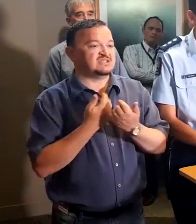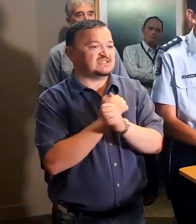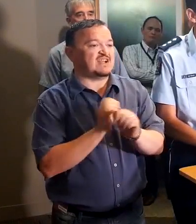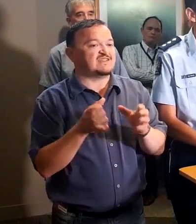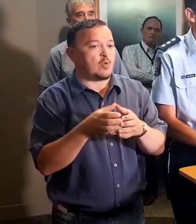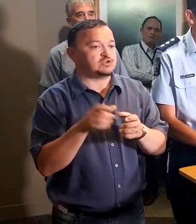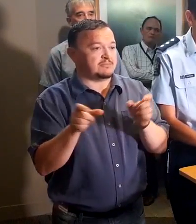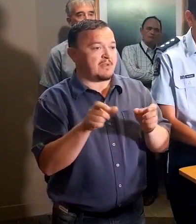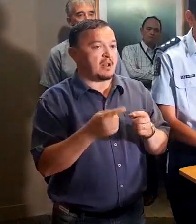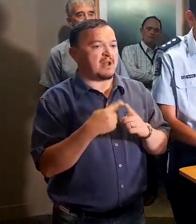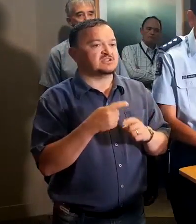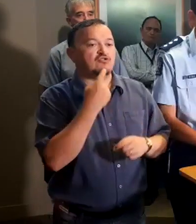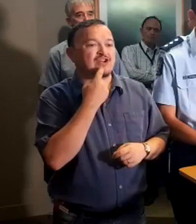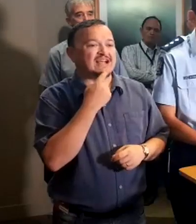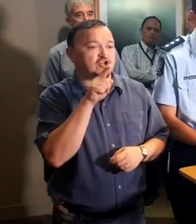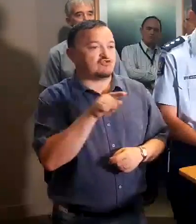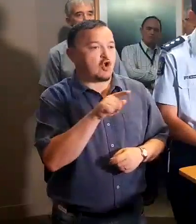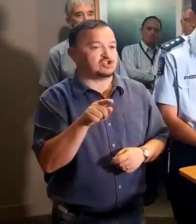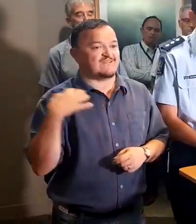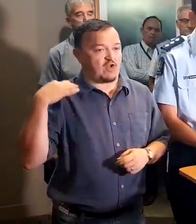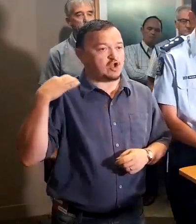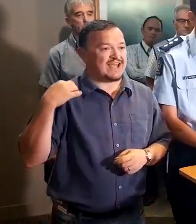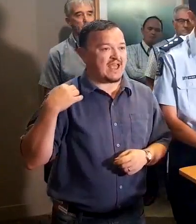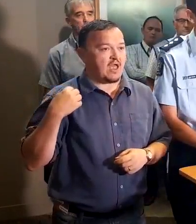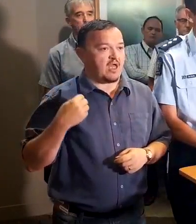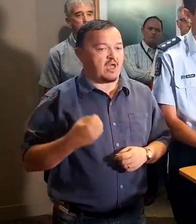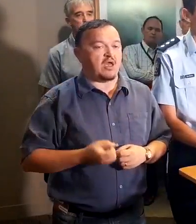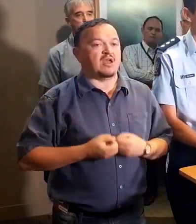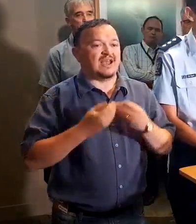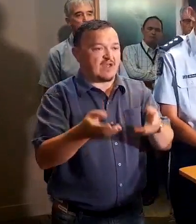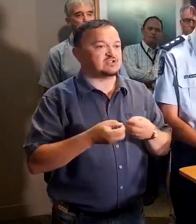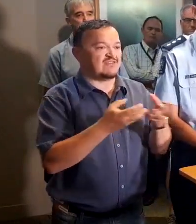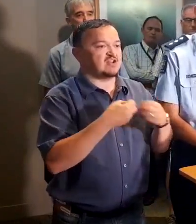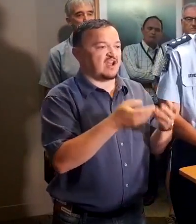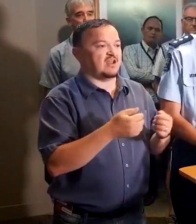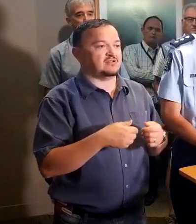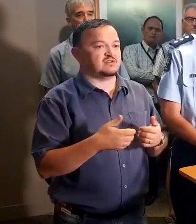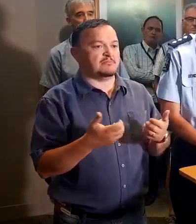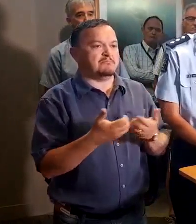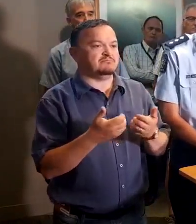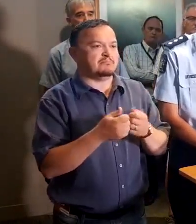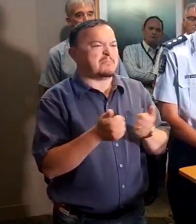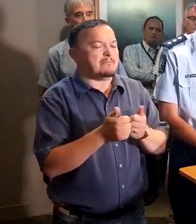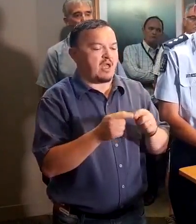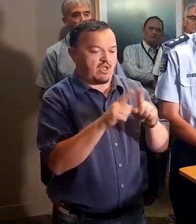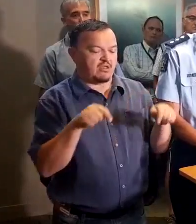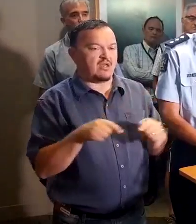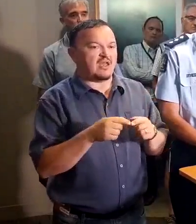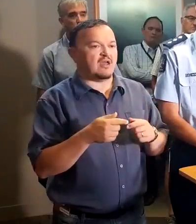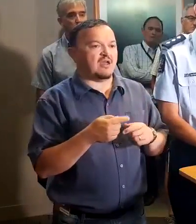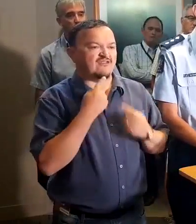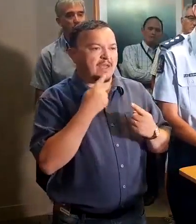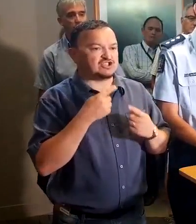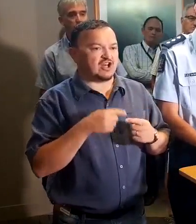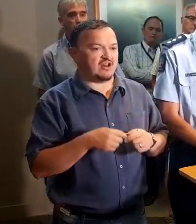personnel and the New Zealand Red Cross volunteers, handed out over 550 fact sheets. We completed last night about